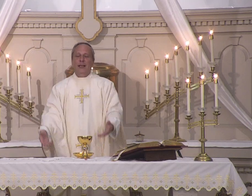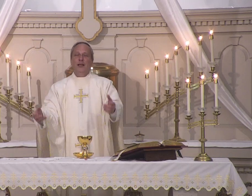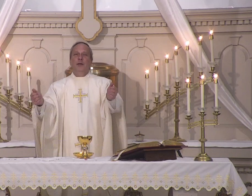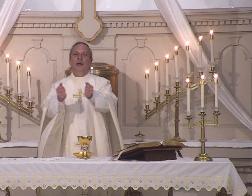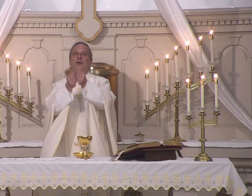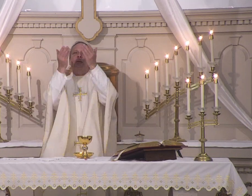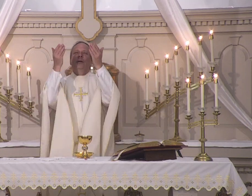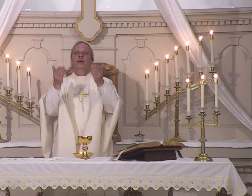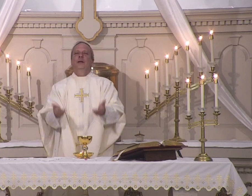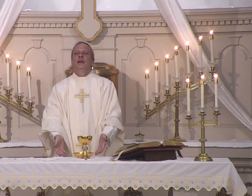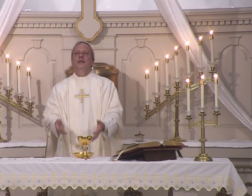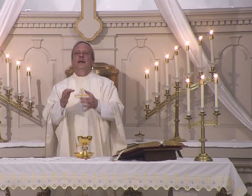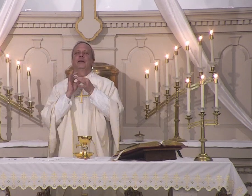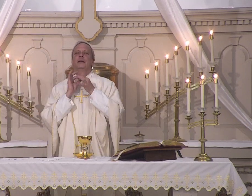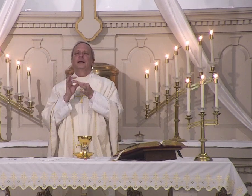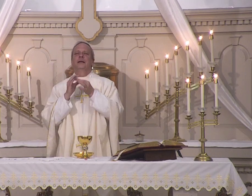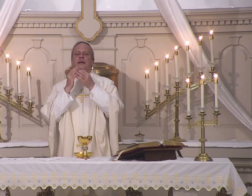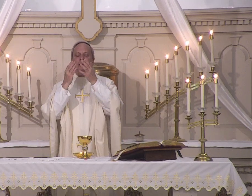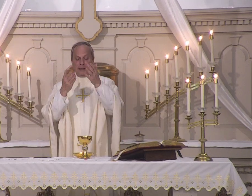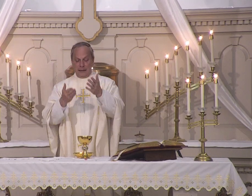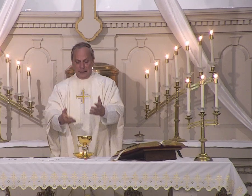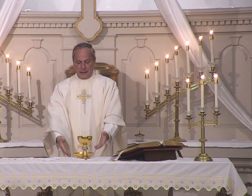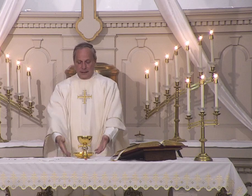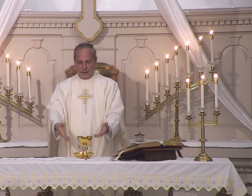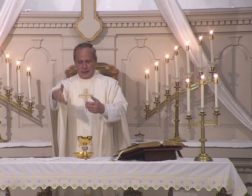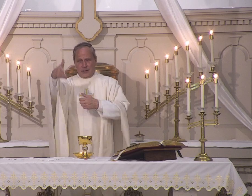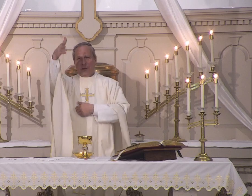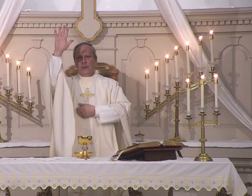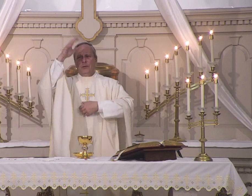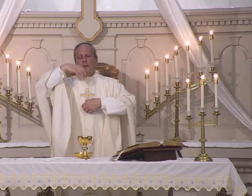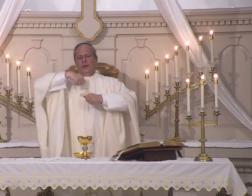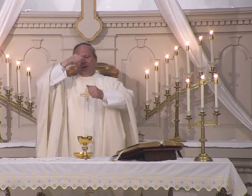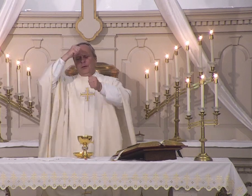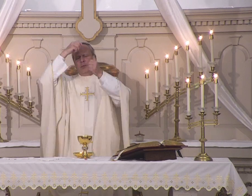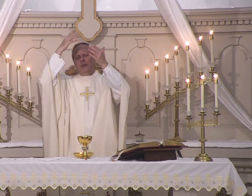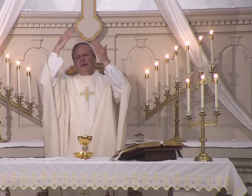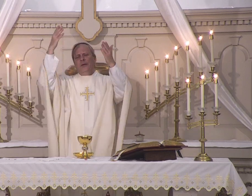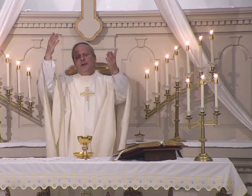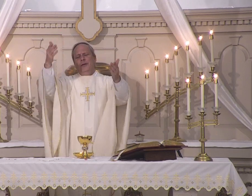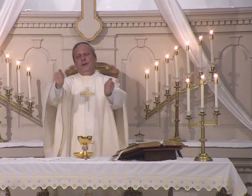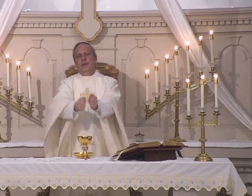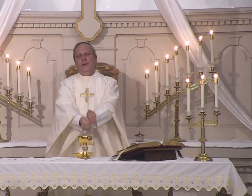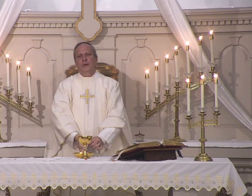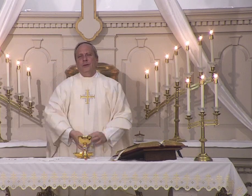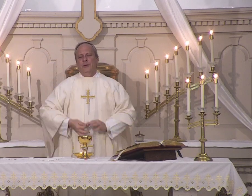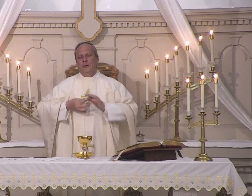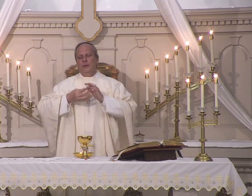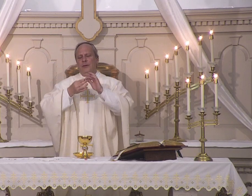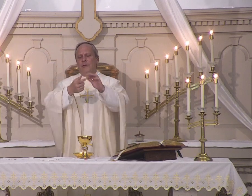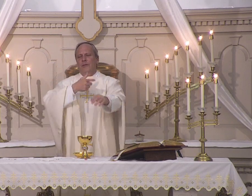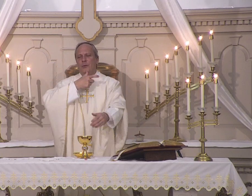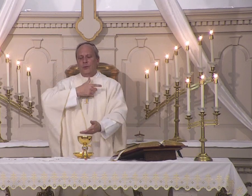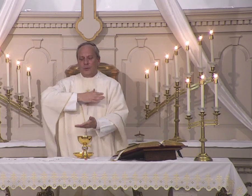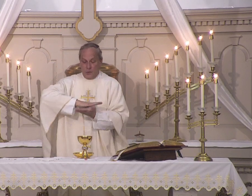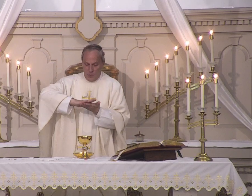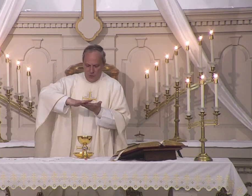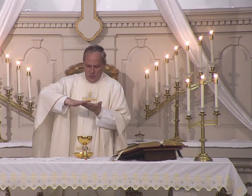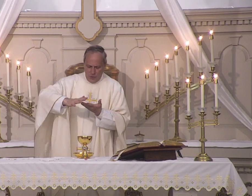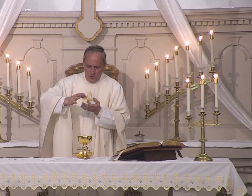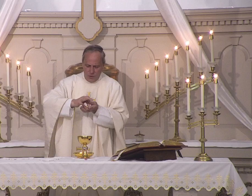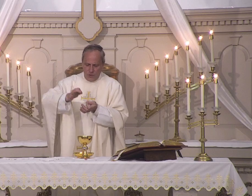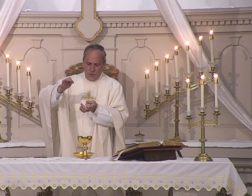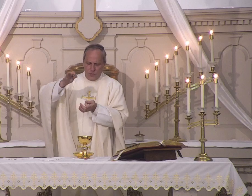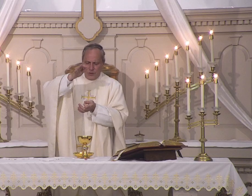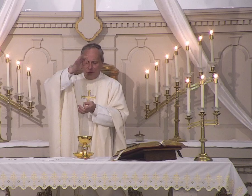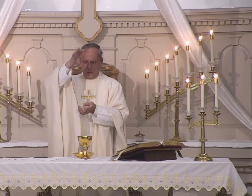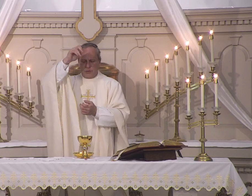Through him and with him and in him, O God, Almighty Father, in the unity of